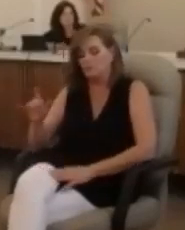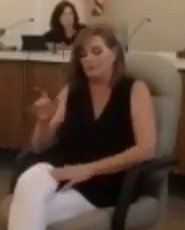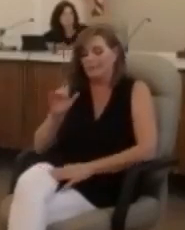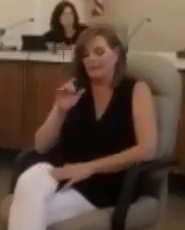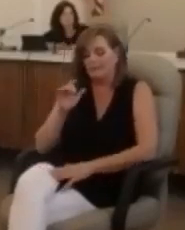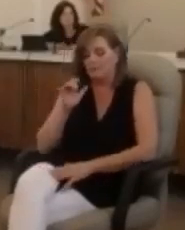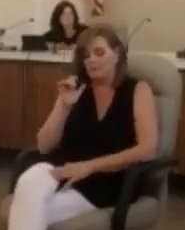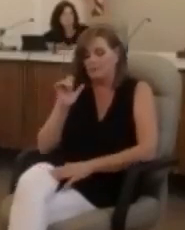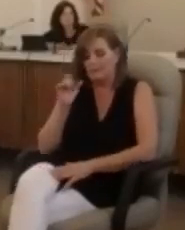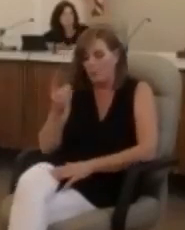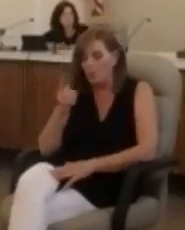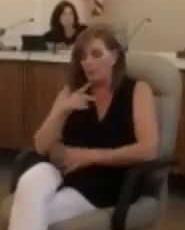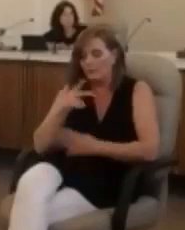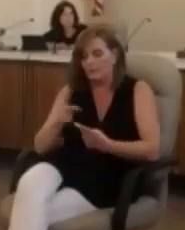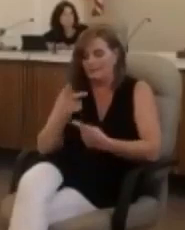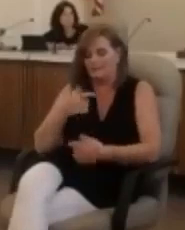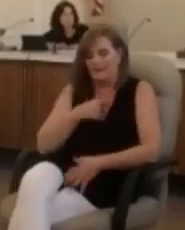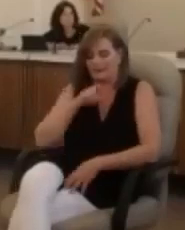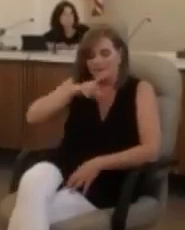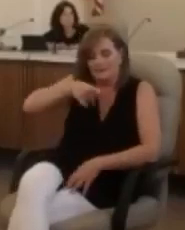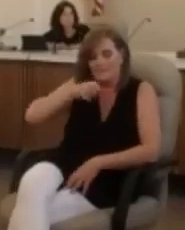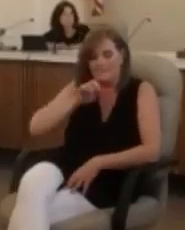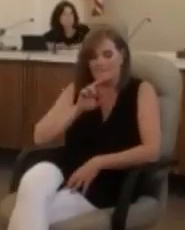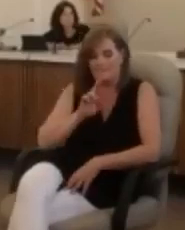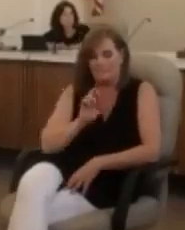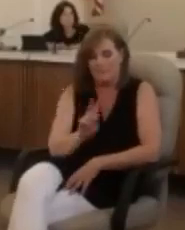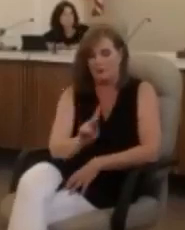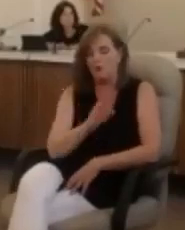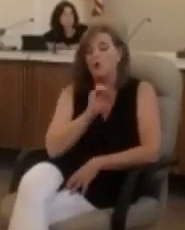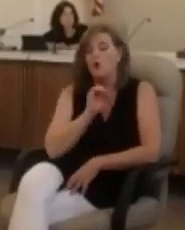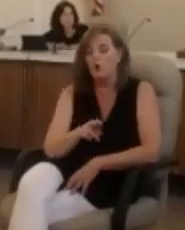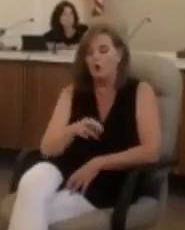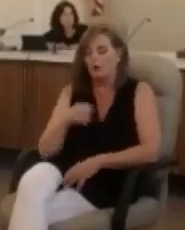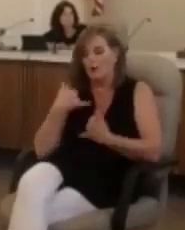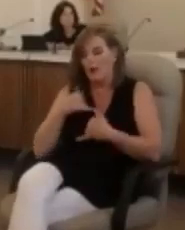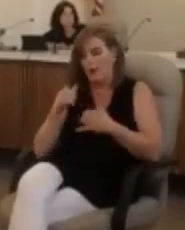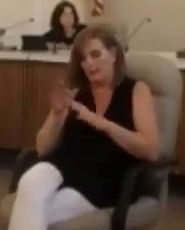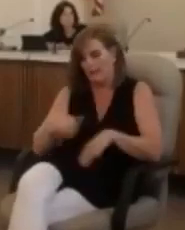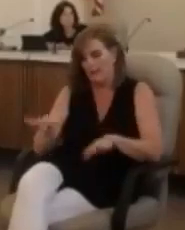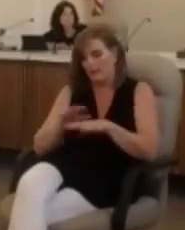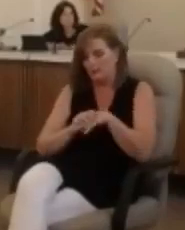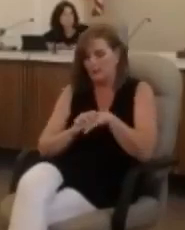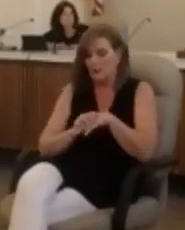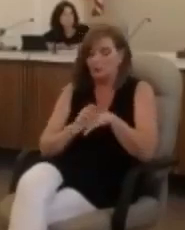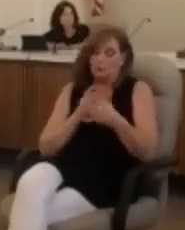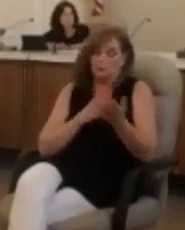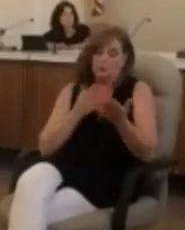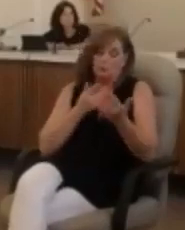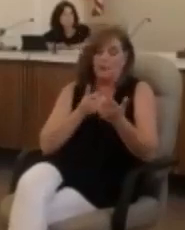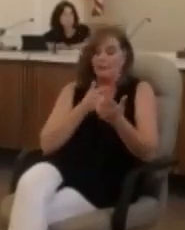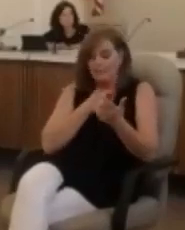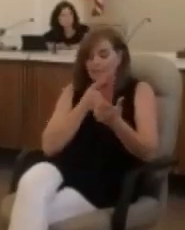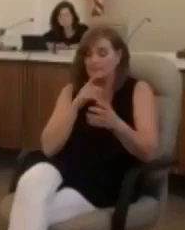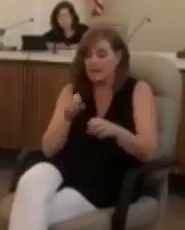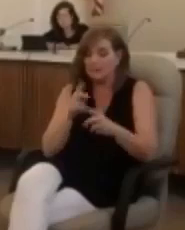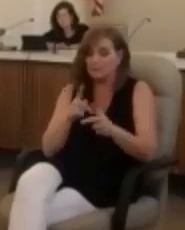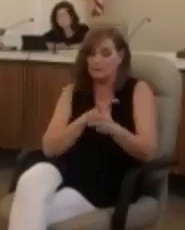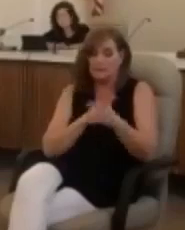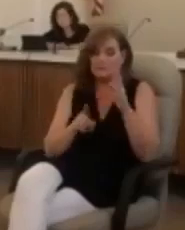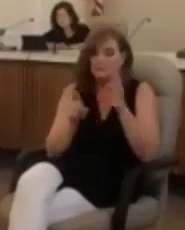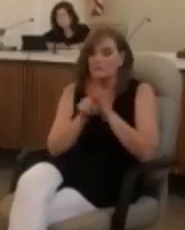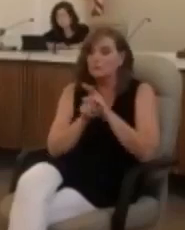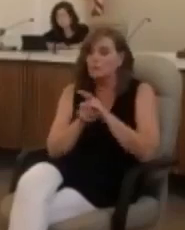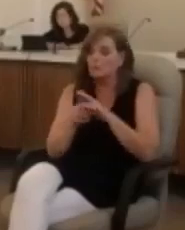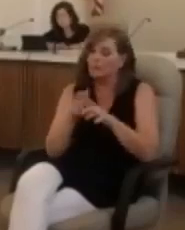quadrant. And this is, which is why when this opportunity came up, I was excited about the park aspect of